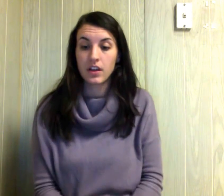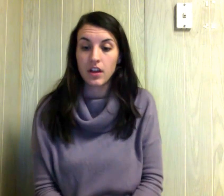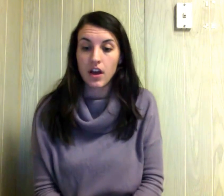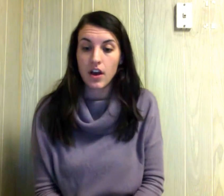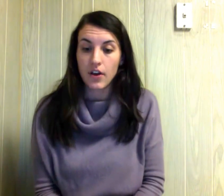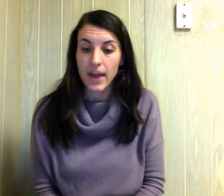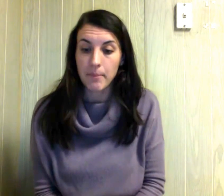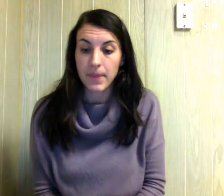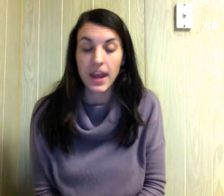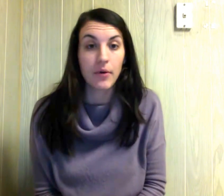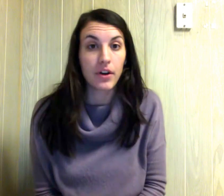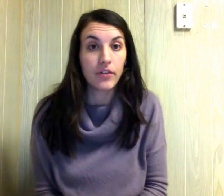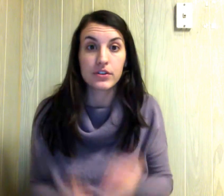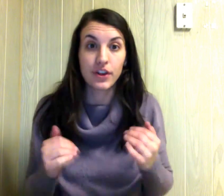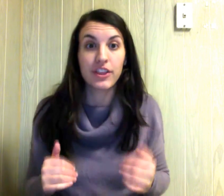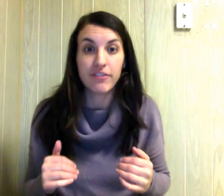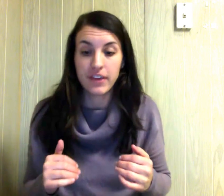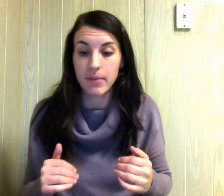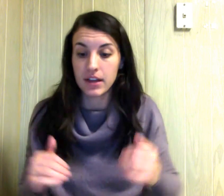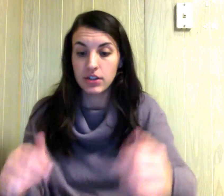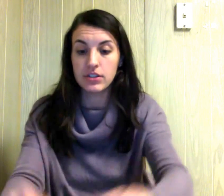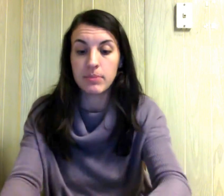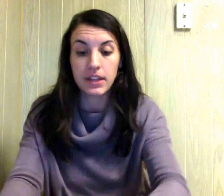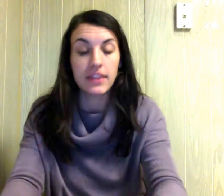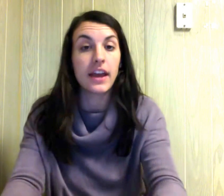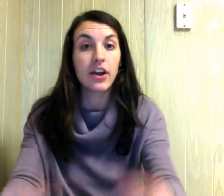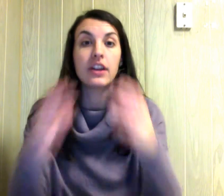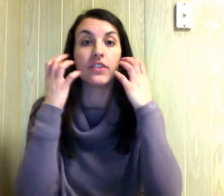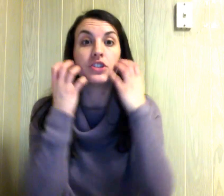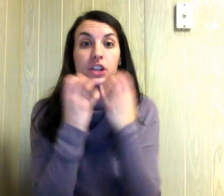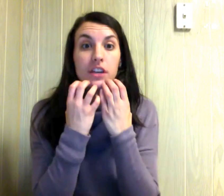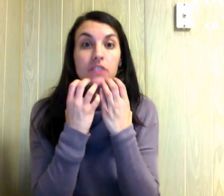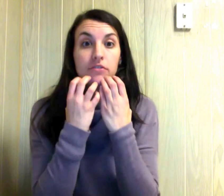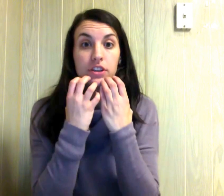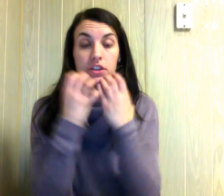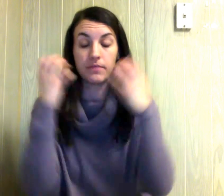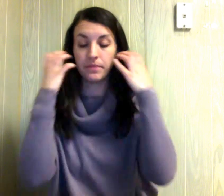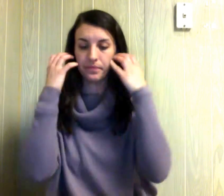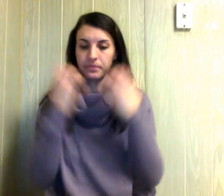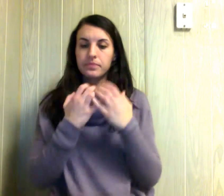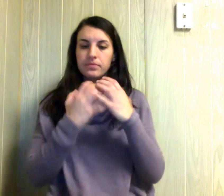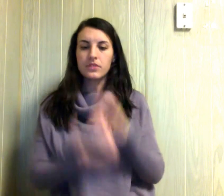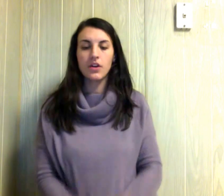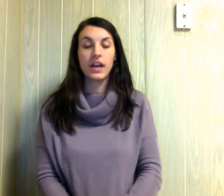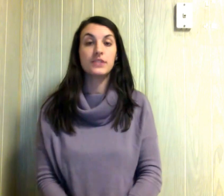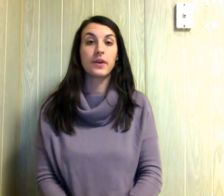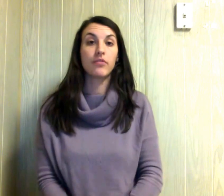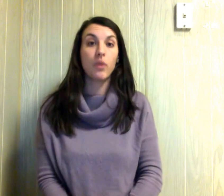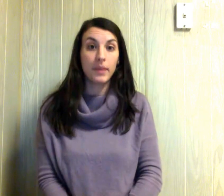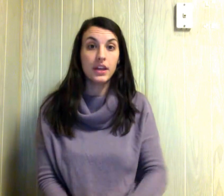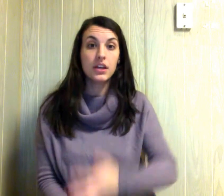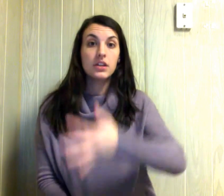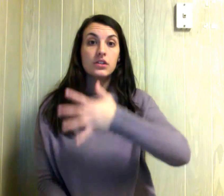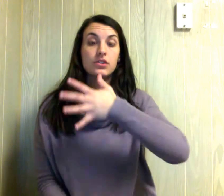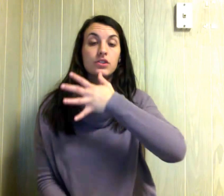Okay, and now we'll go focus on the female. So typically they are near the chin region. Okay, so we have woman. So you start